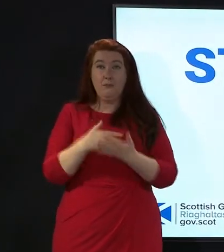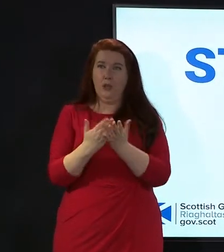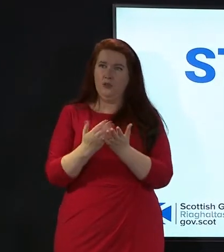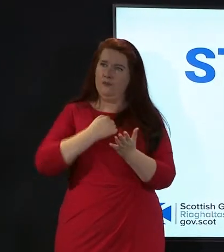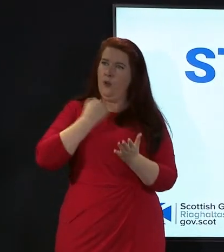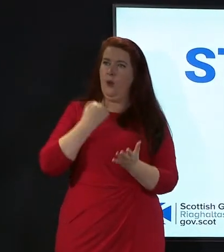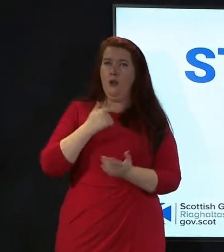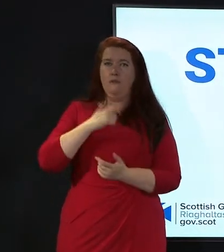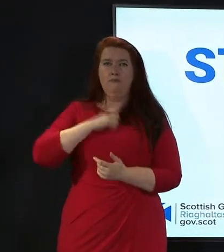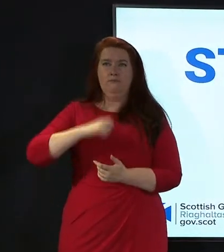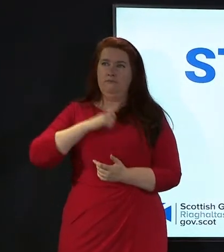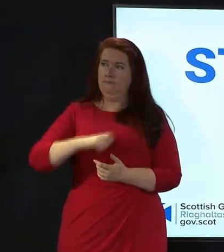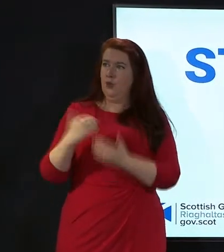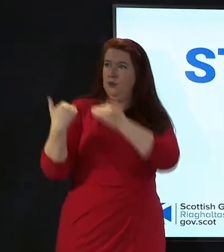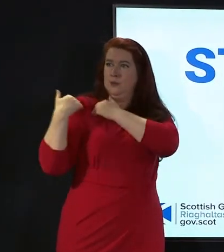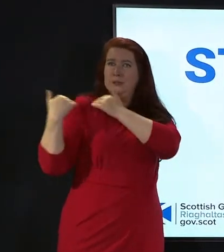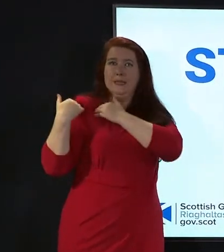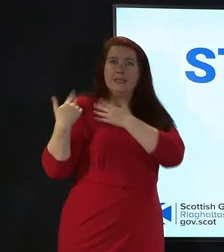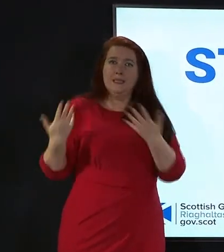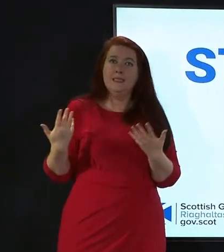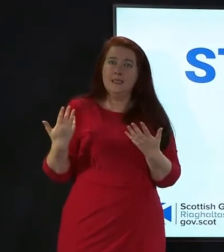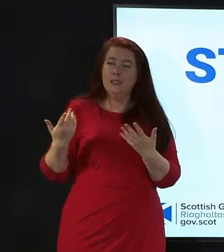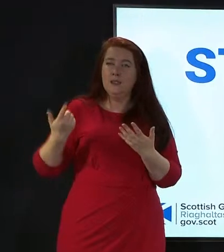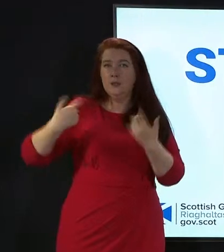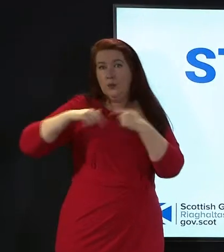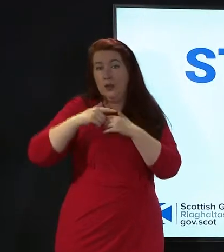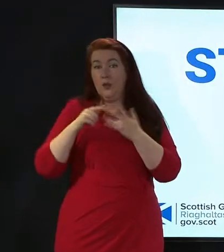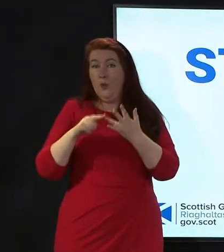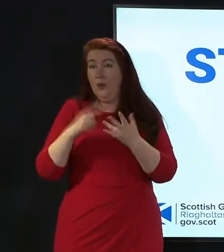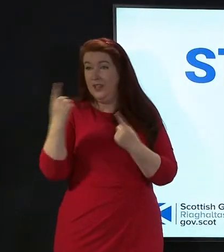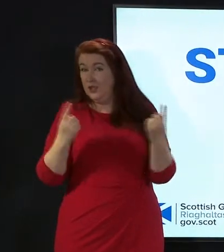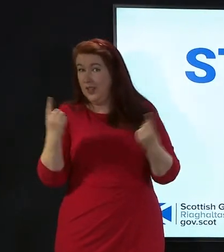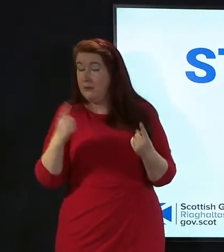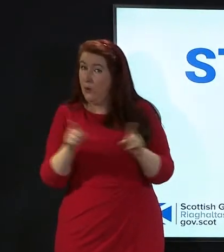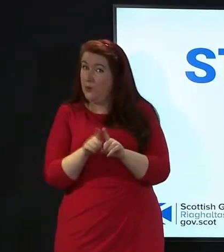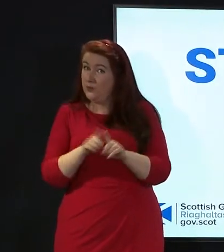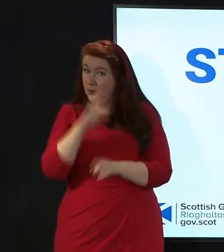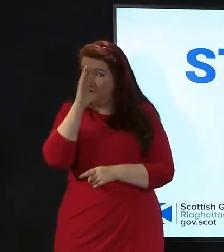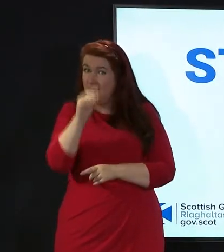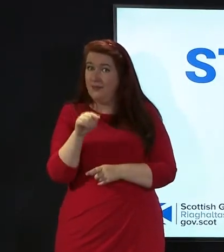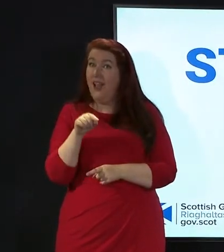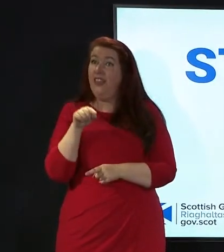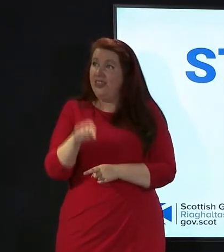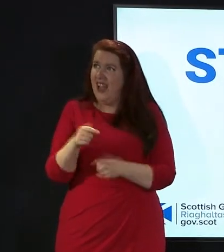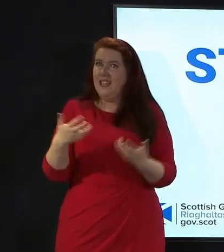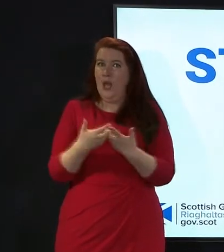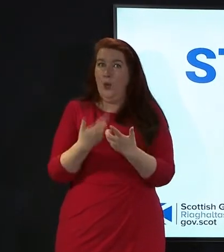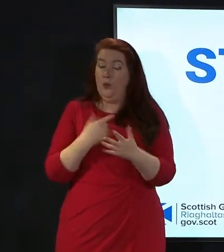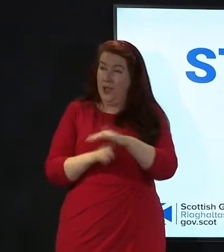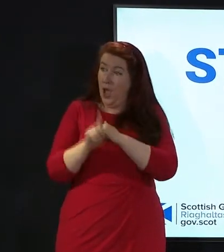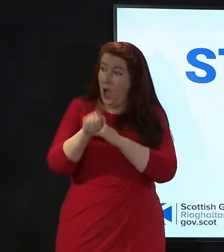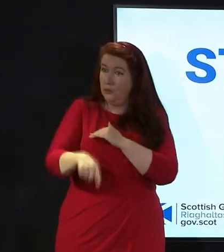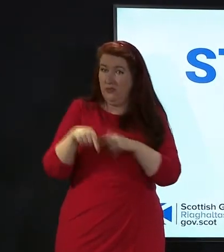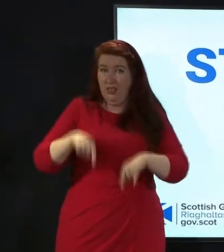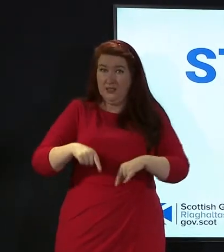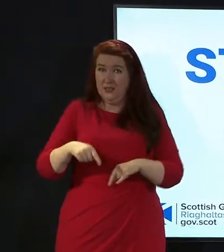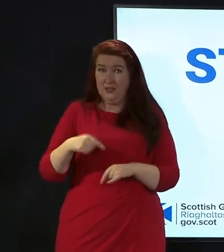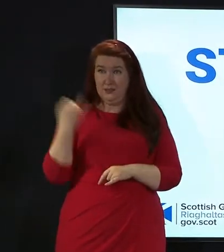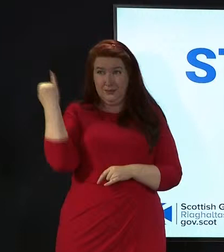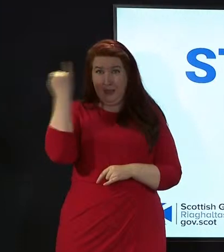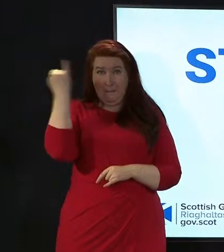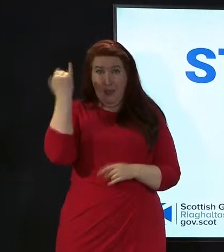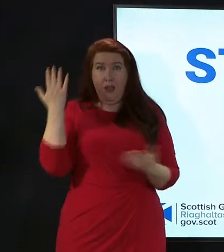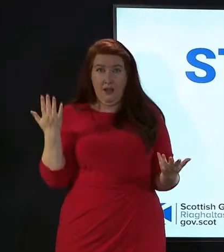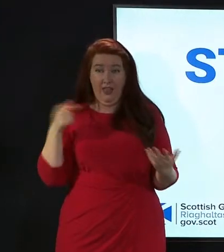duty we all owe to each other. But to be blunt about it, it is also our ticket out of this nightmare. So let's make sure we